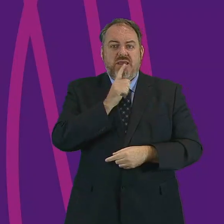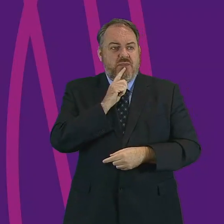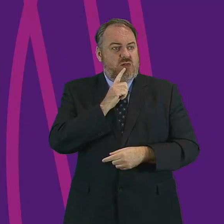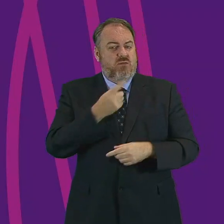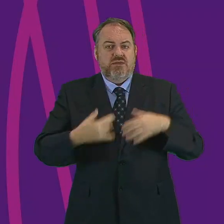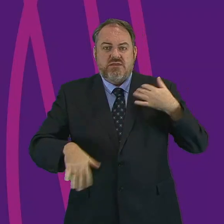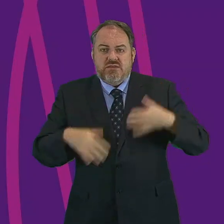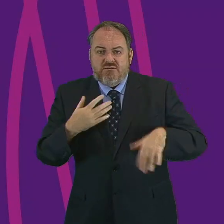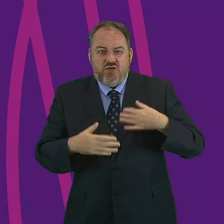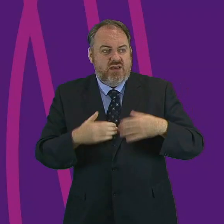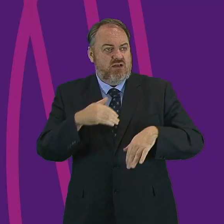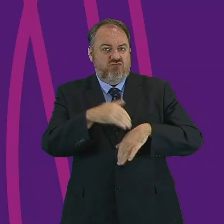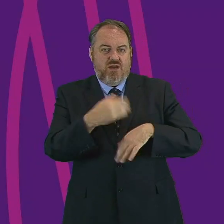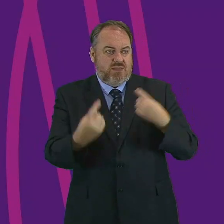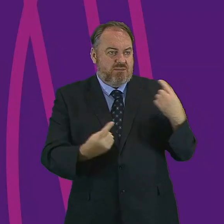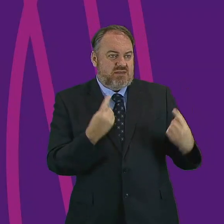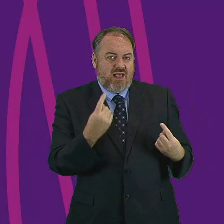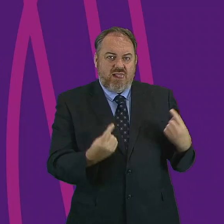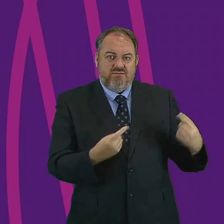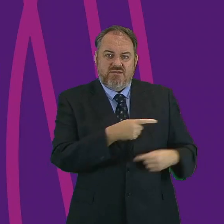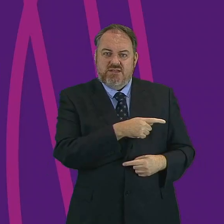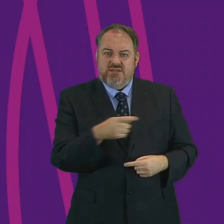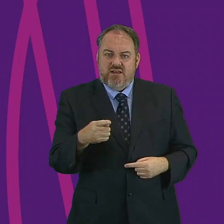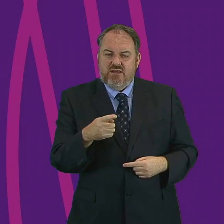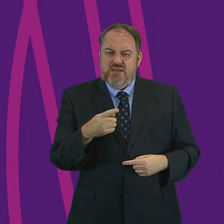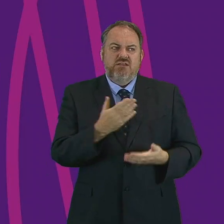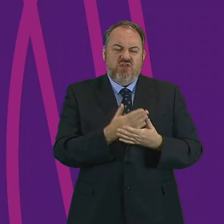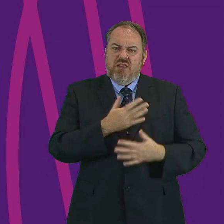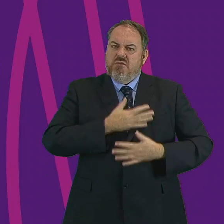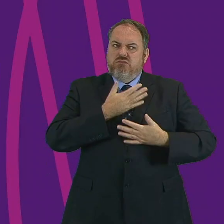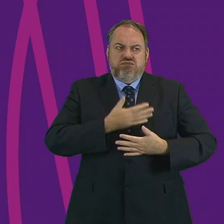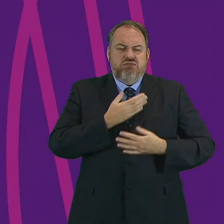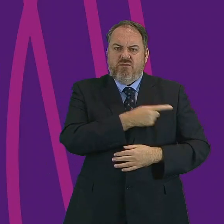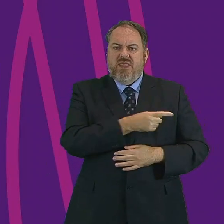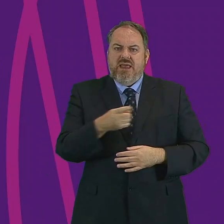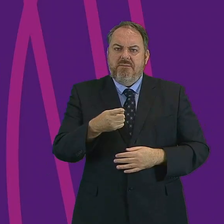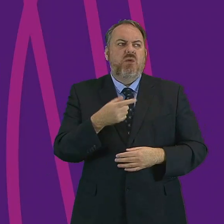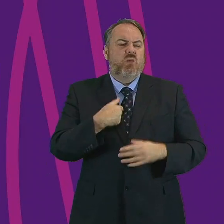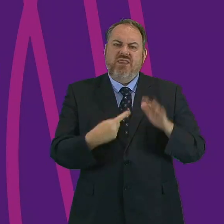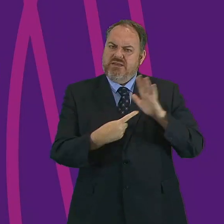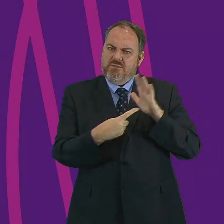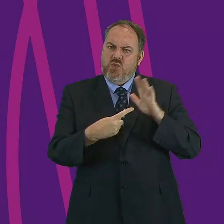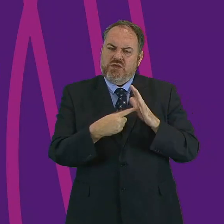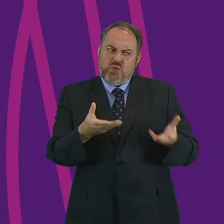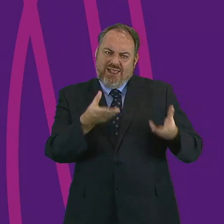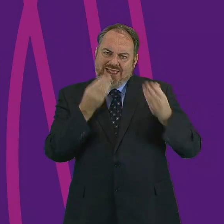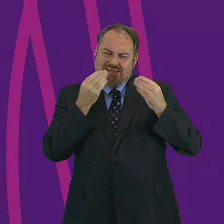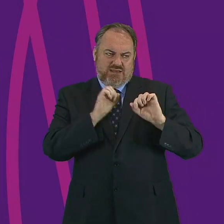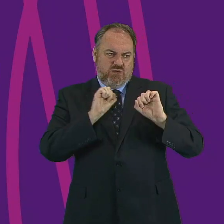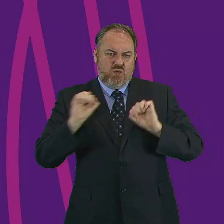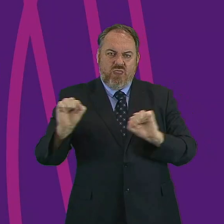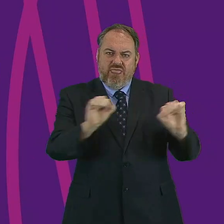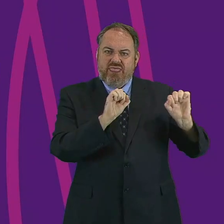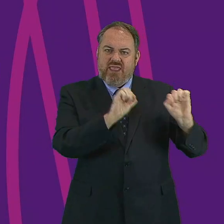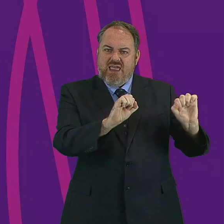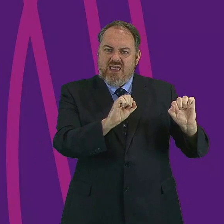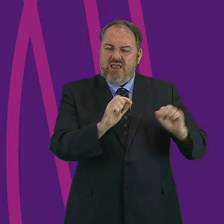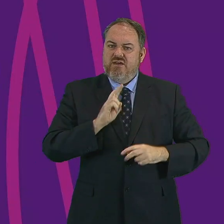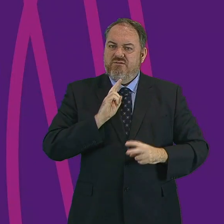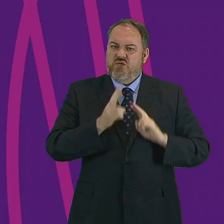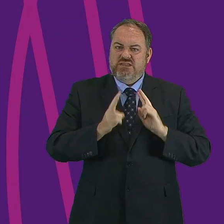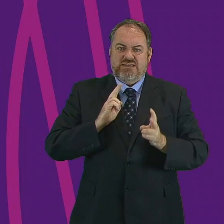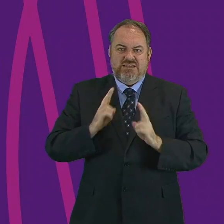changes when, of course, the trauma of crime itself is very significant, and we will continue to listen to that. It is always going to be the case, and I say this frankly